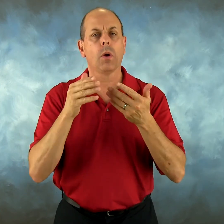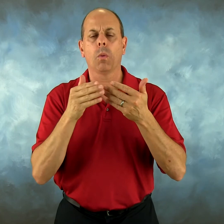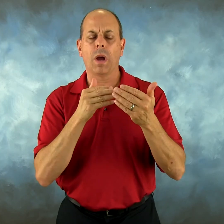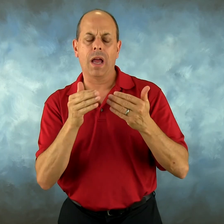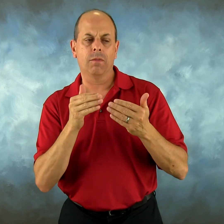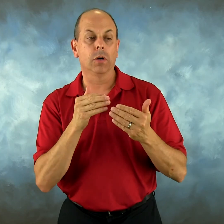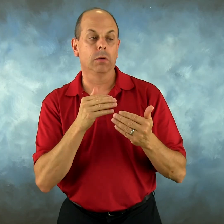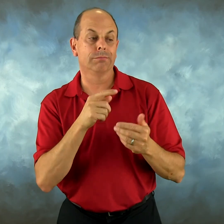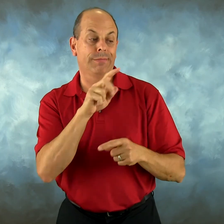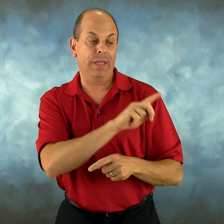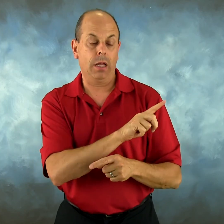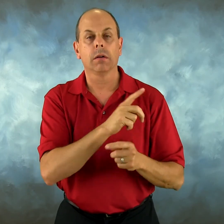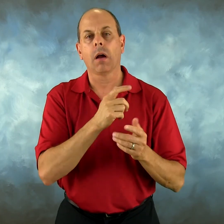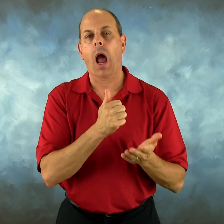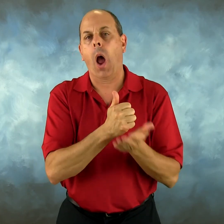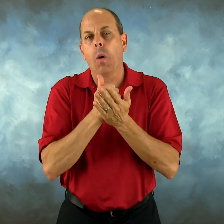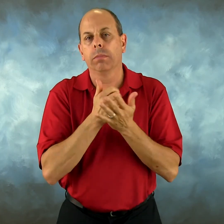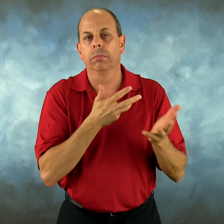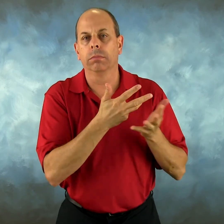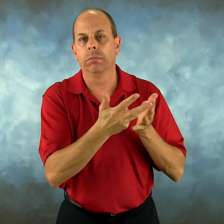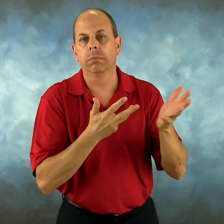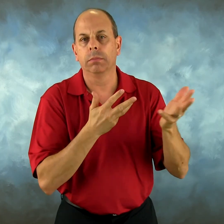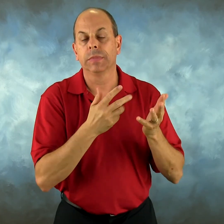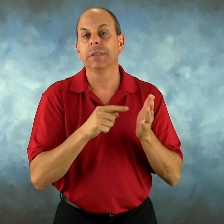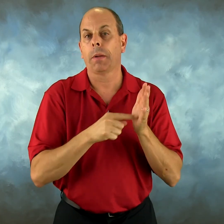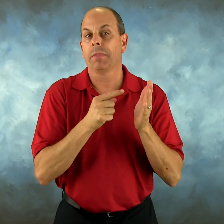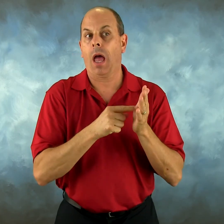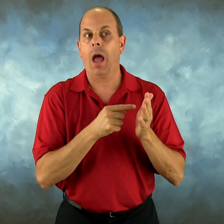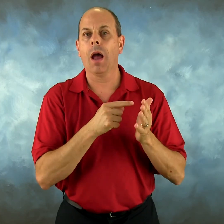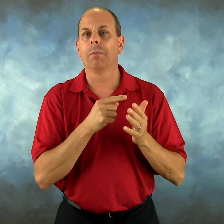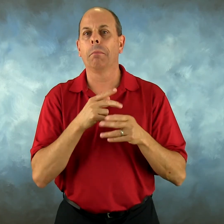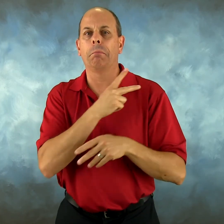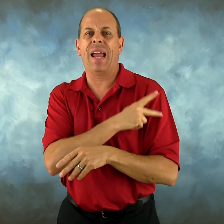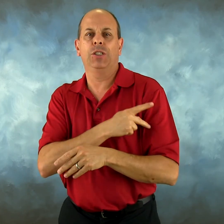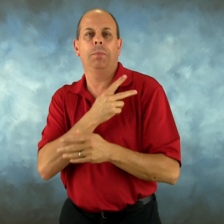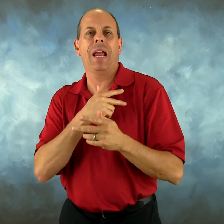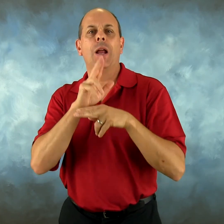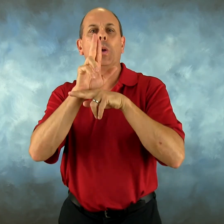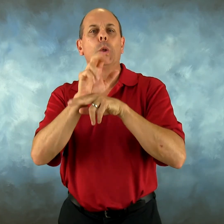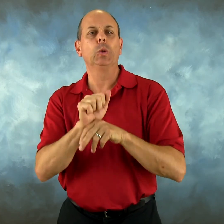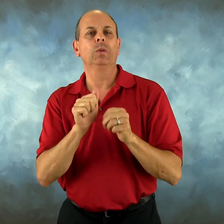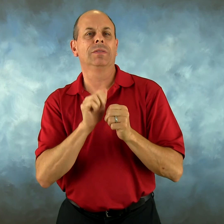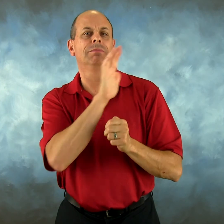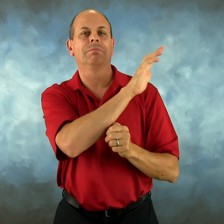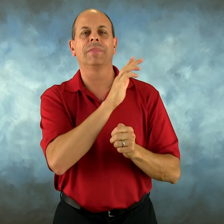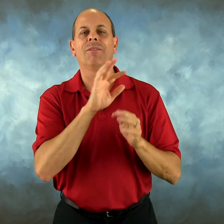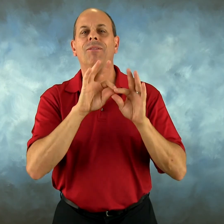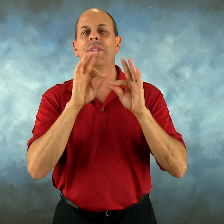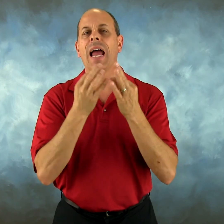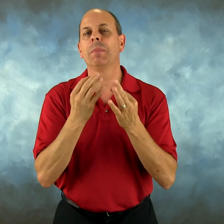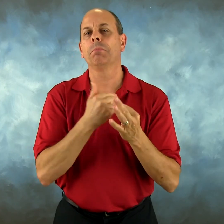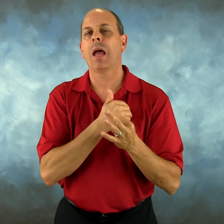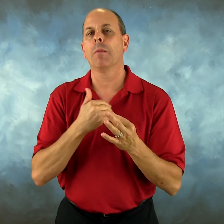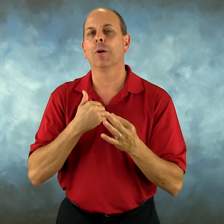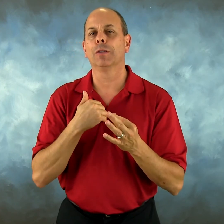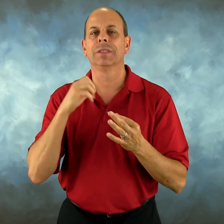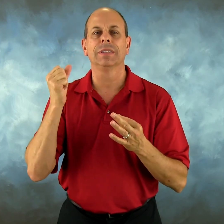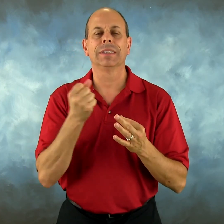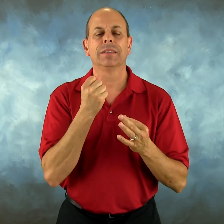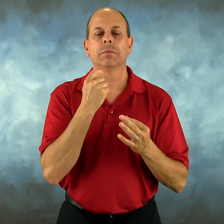of attorney or a family member that might be able to help you communicate a little bit better. The patient might be used to their